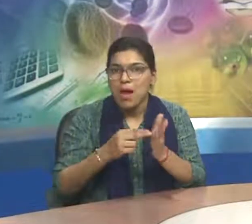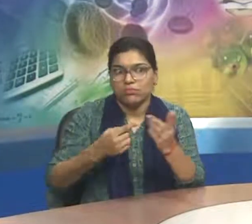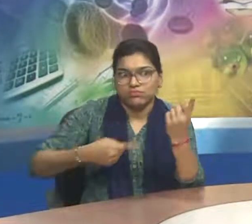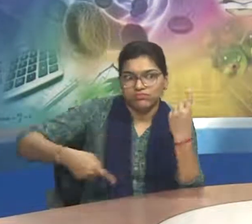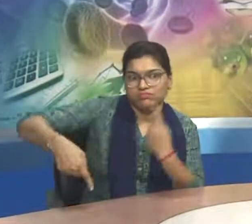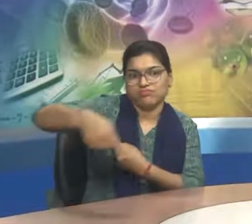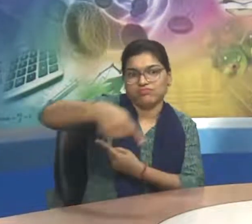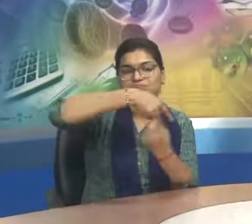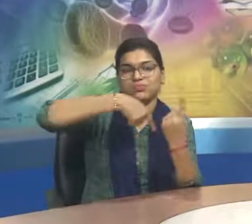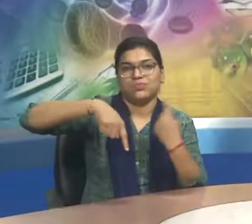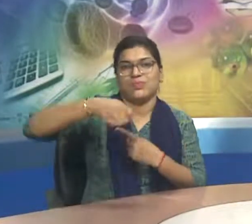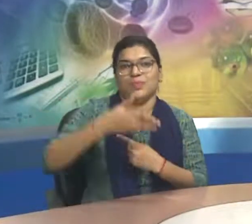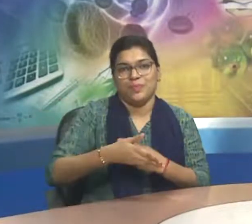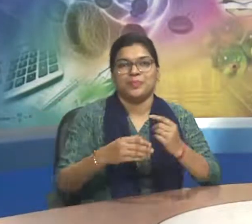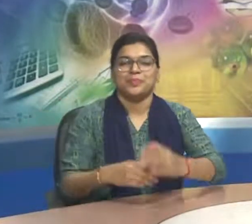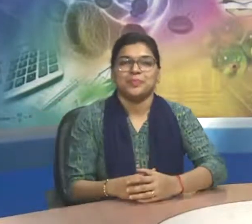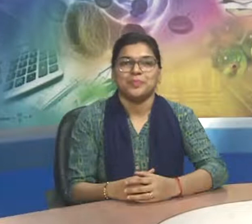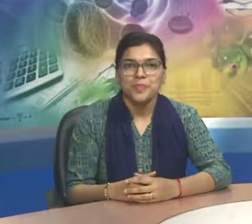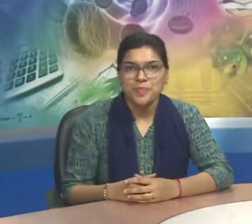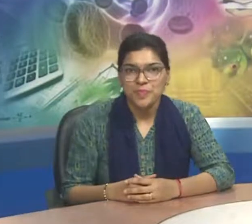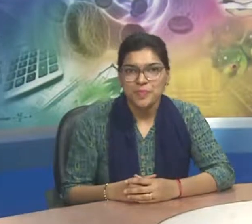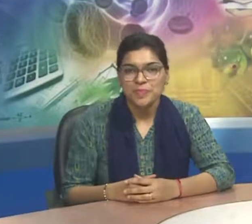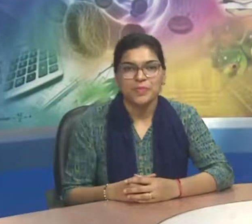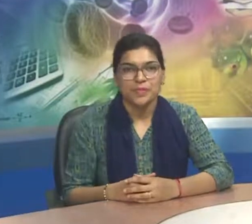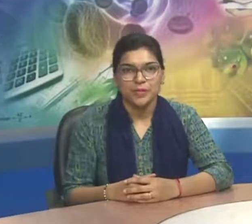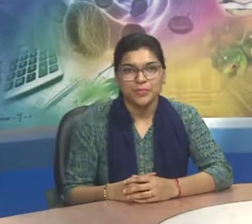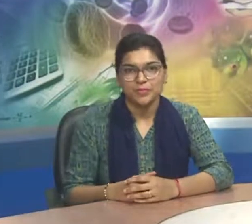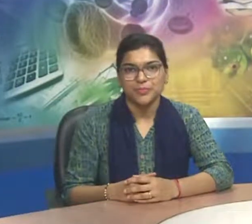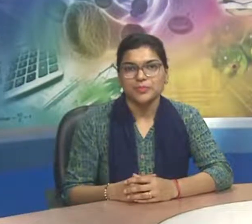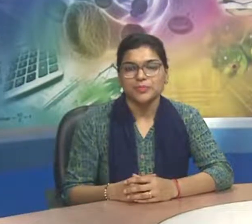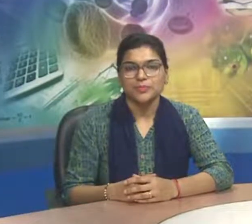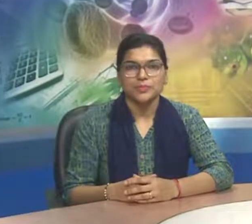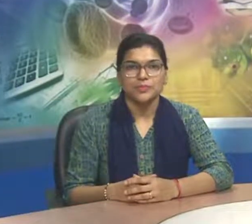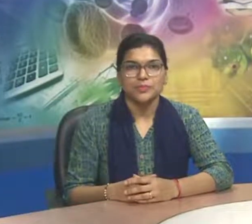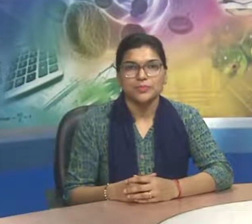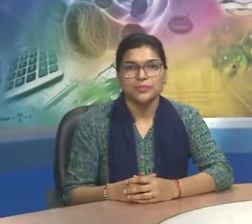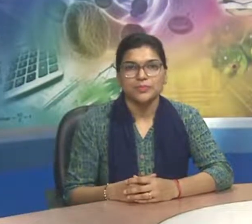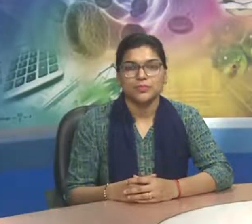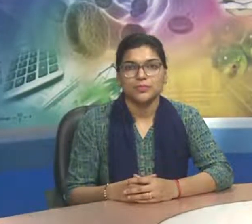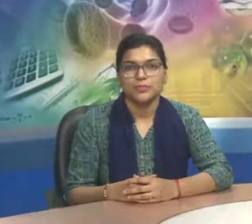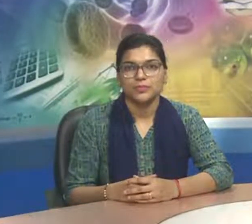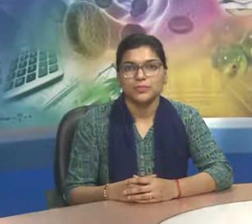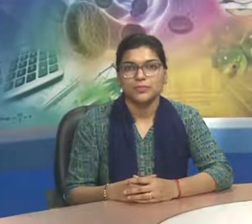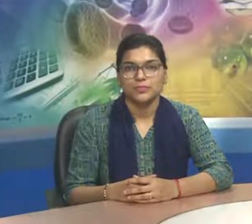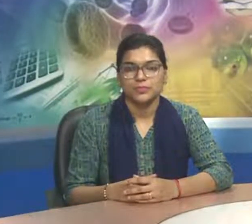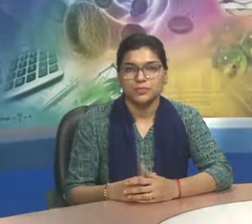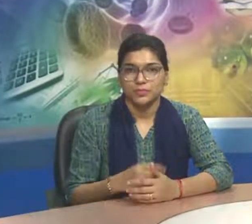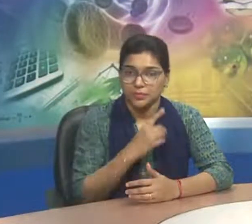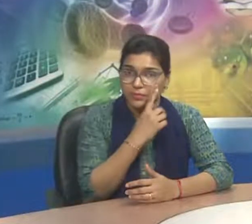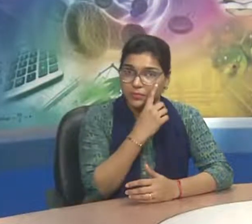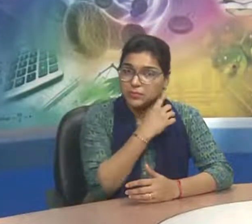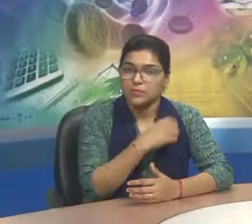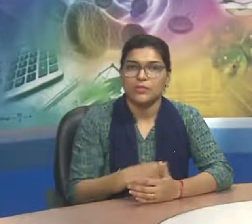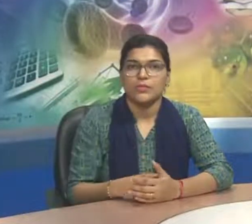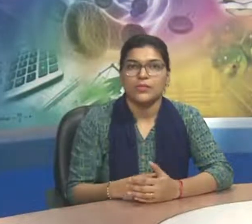So we are using that coal from the underground part.